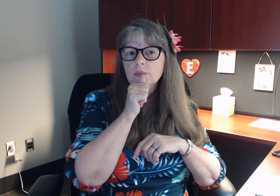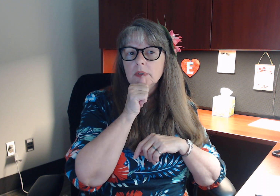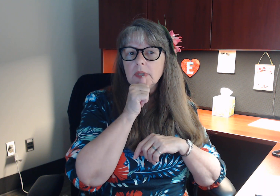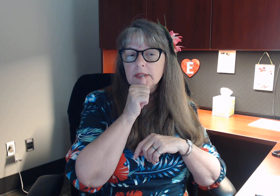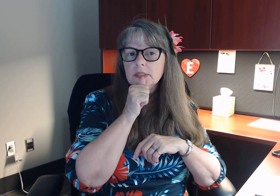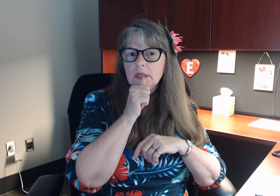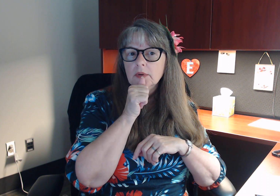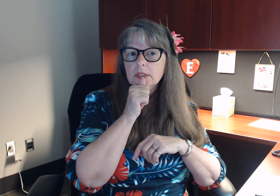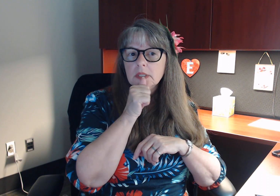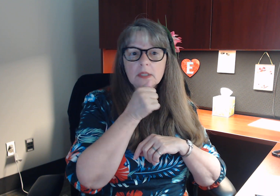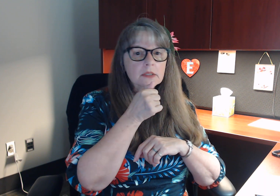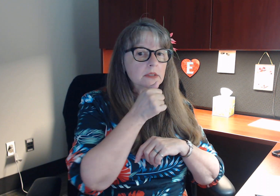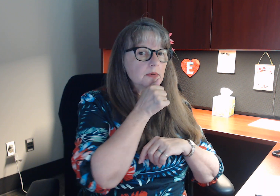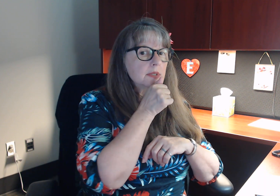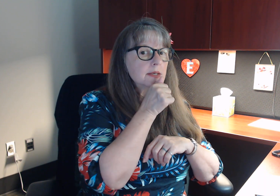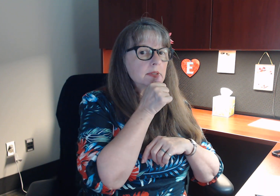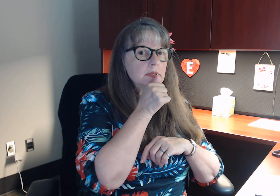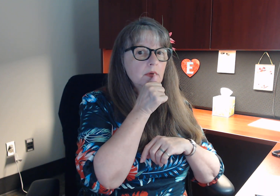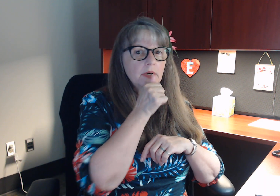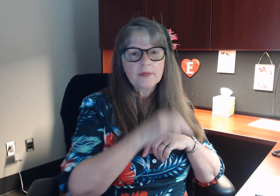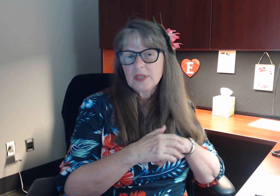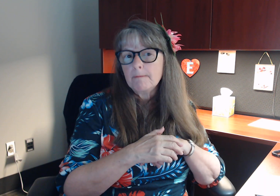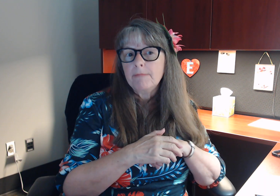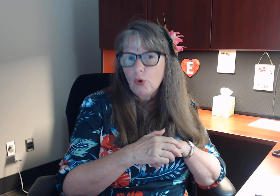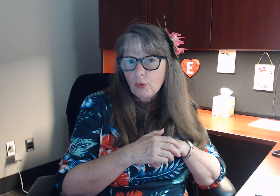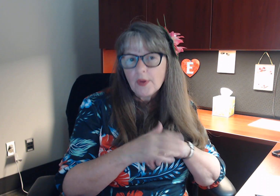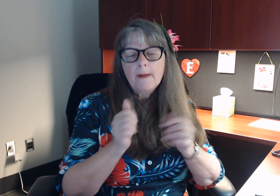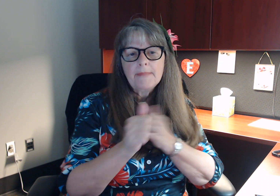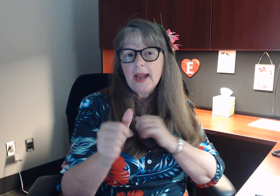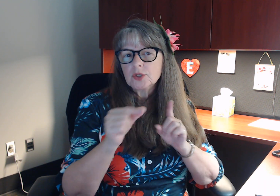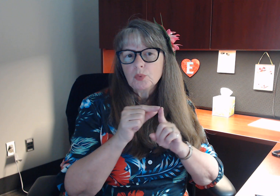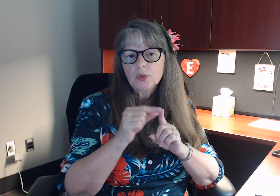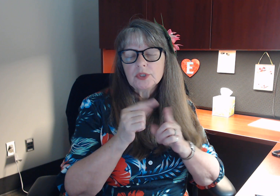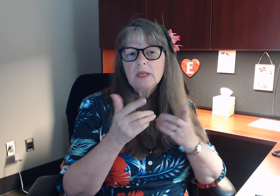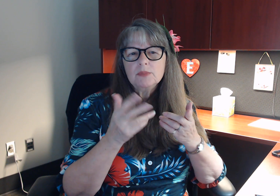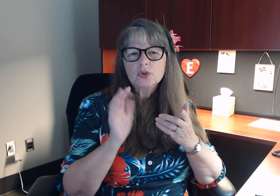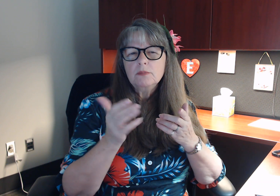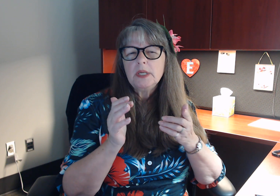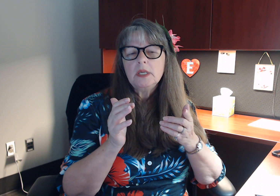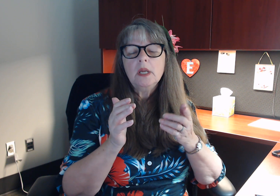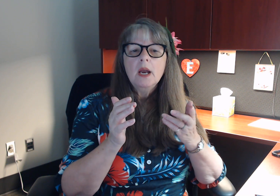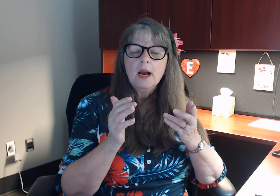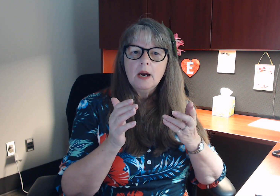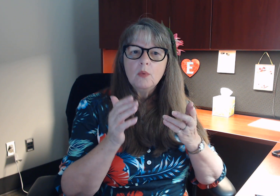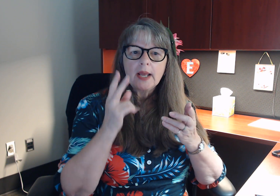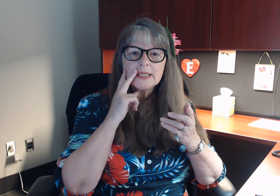like it's a secret. This is what that is, a secret. I've seen both. Password seems to be what I see